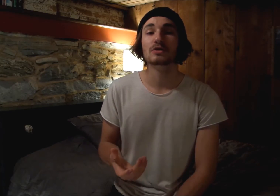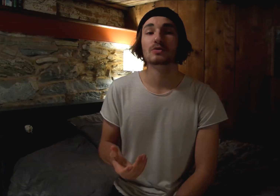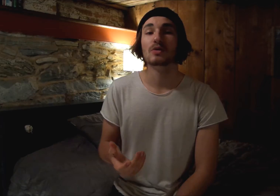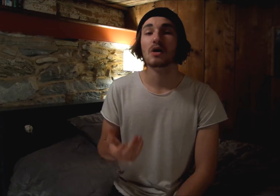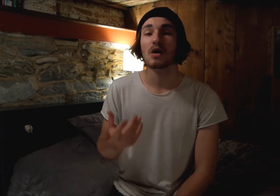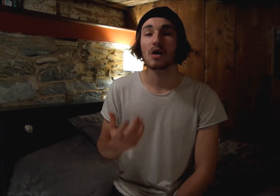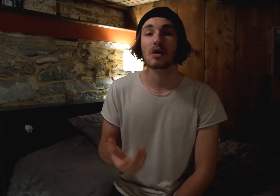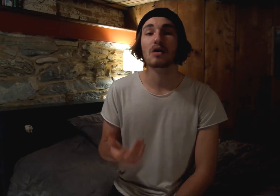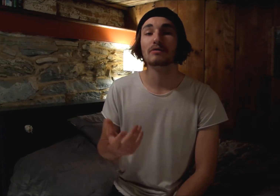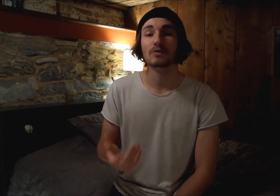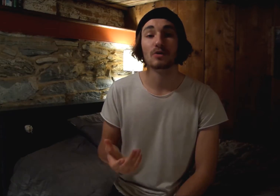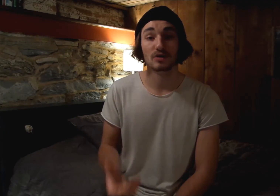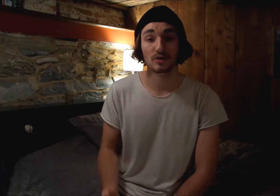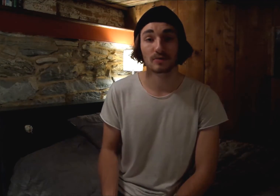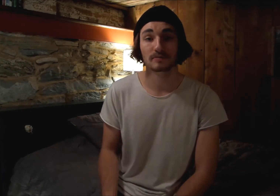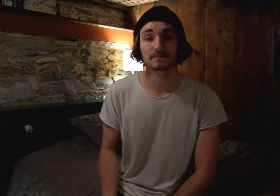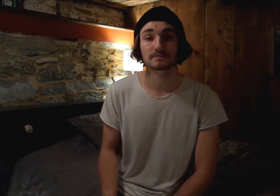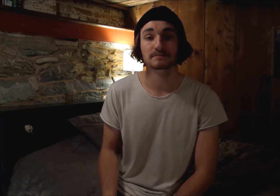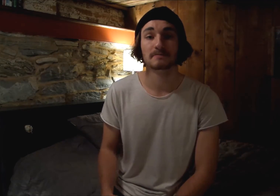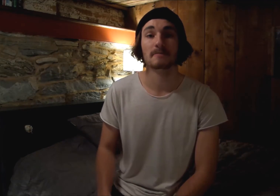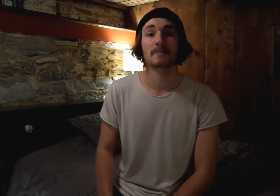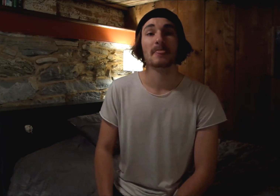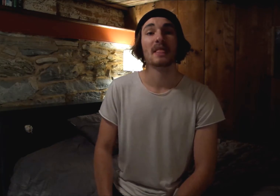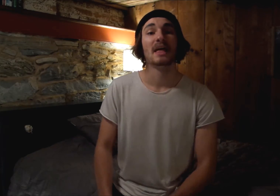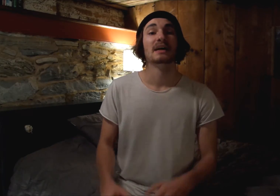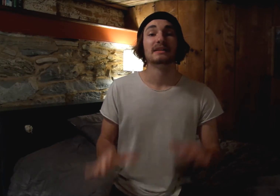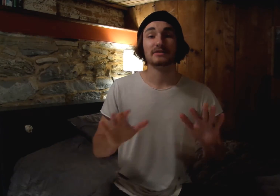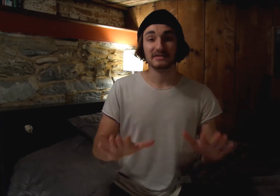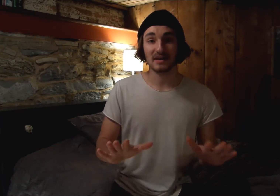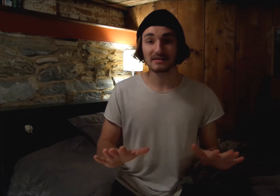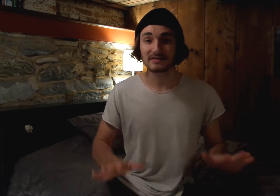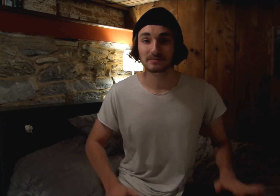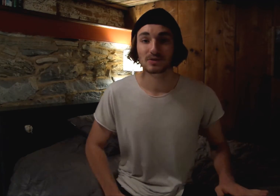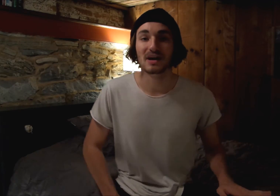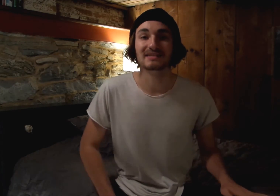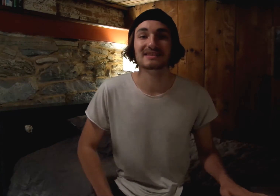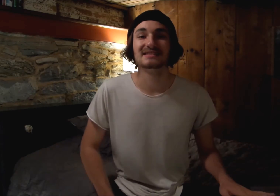you, all for you. Now the signs, you got this.